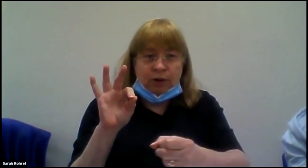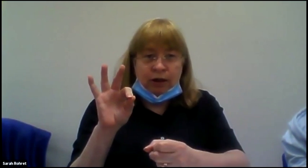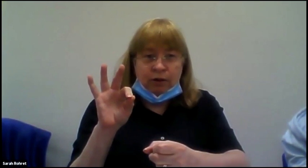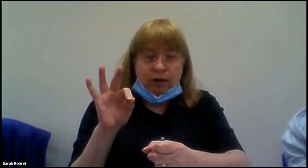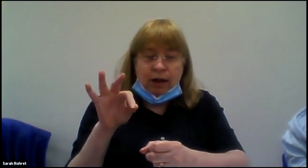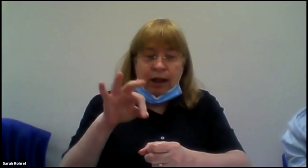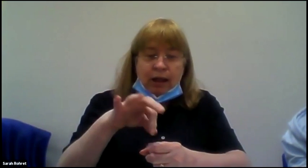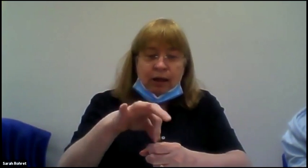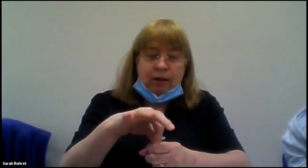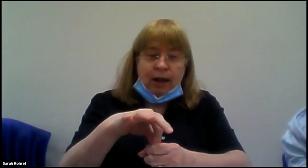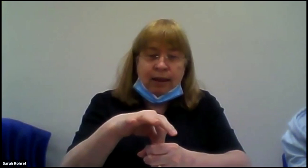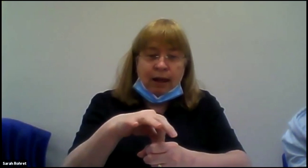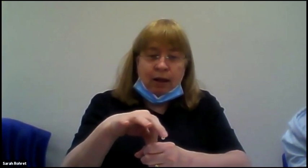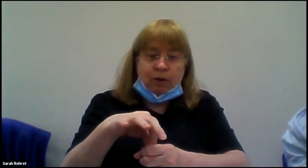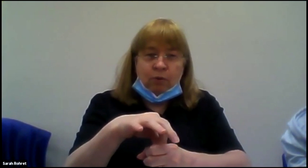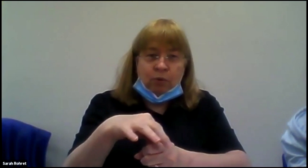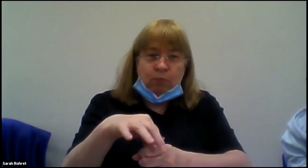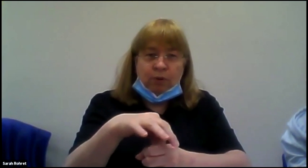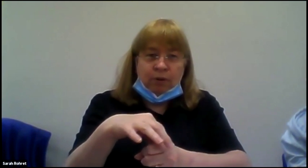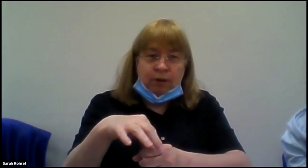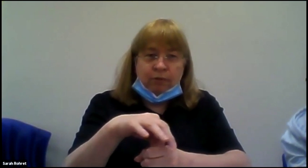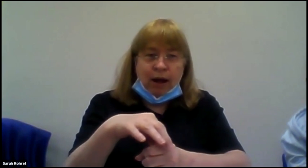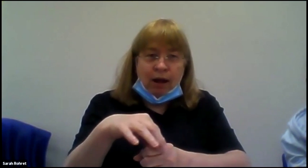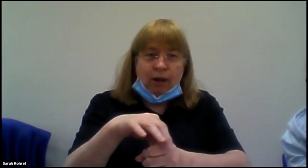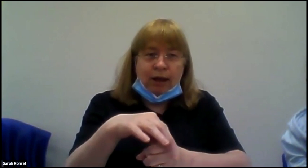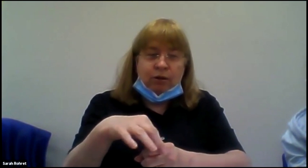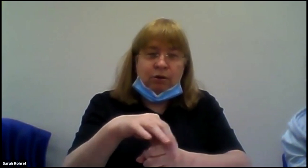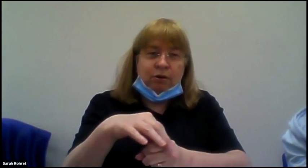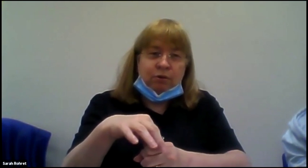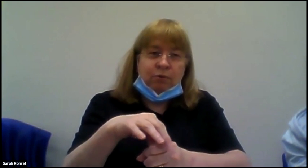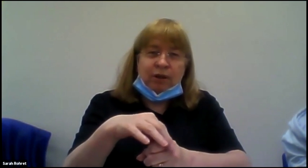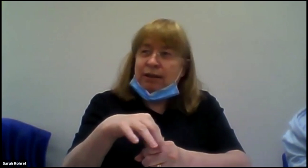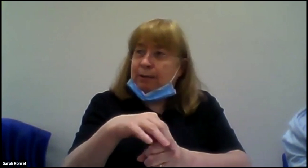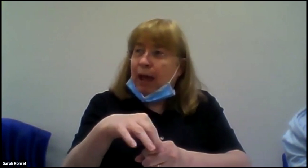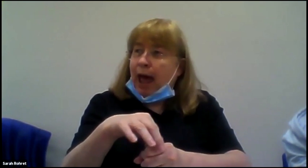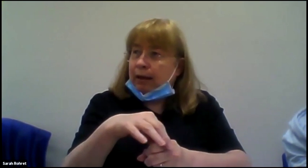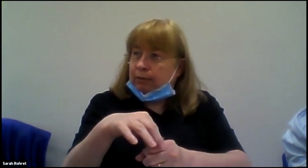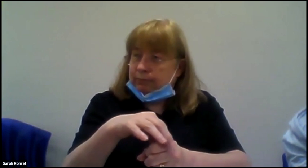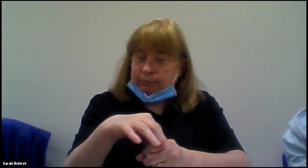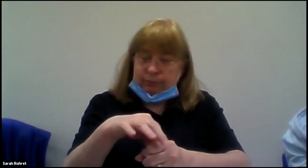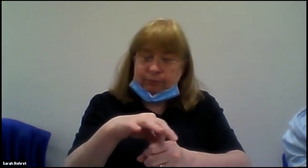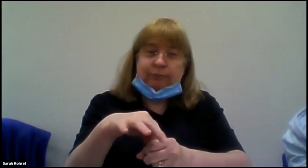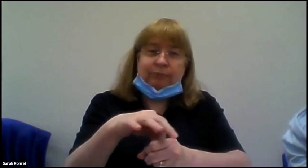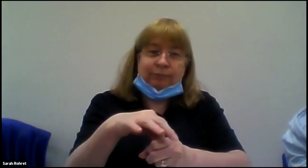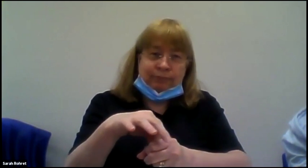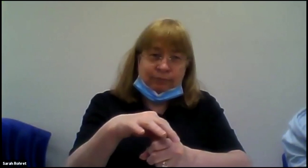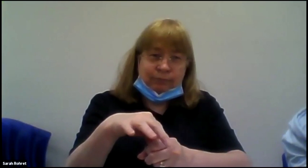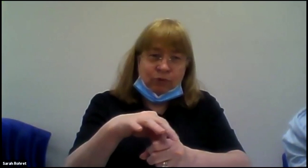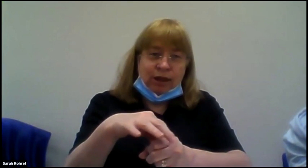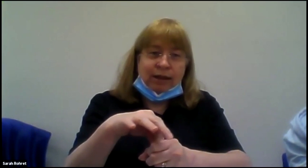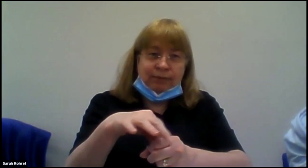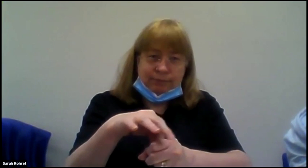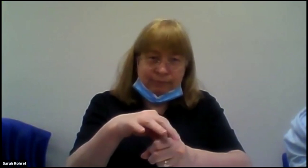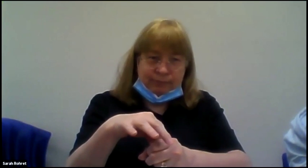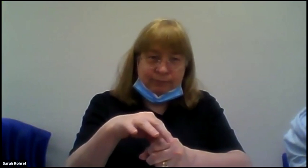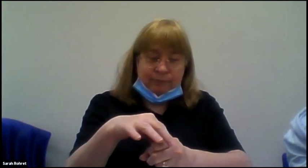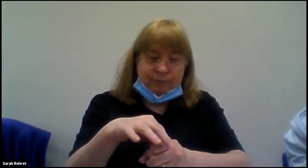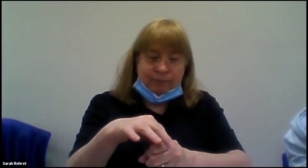there. You take that and swirl it around like you're doing the tea bag. Sure. Tea. So